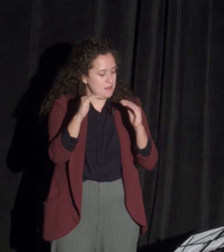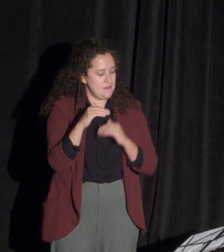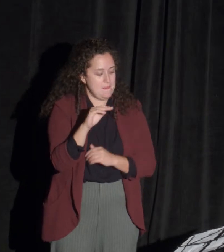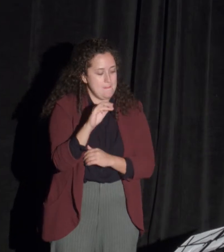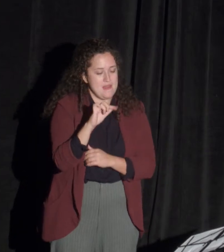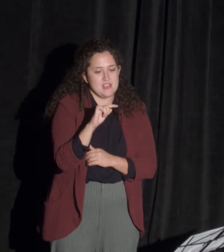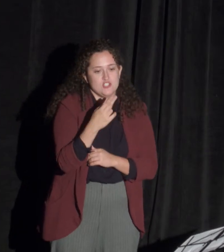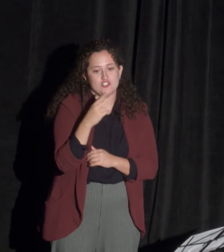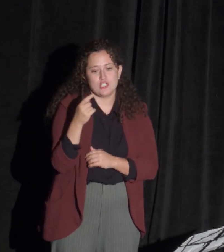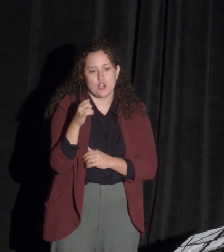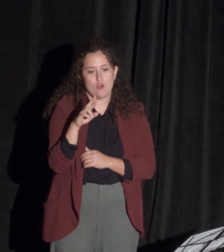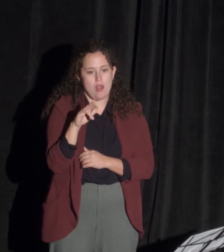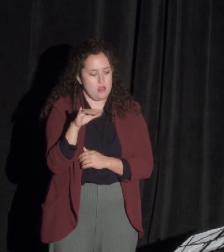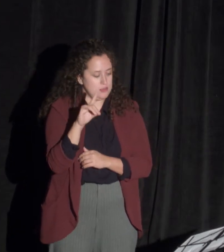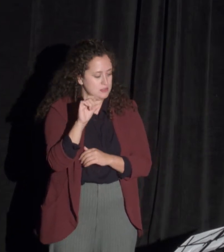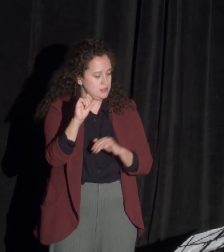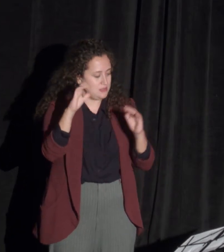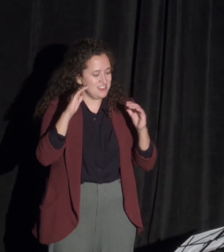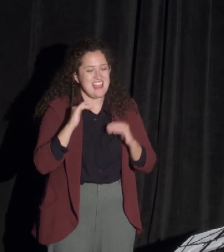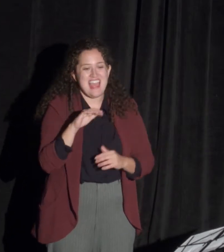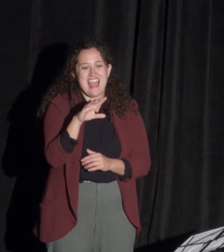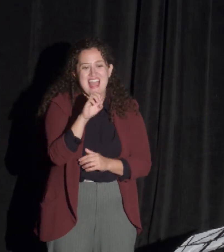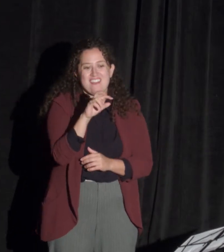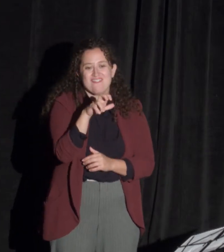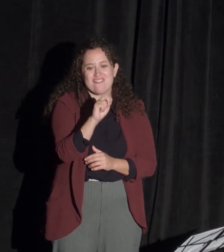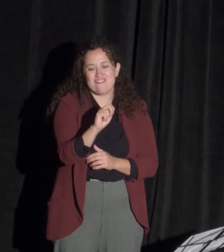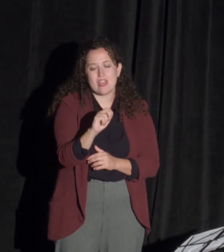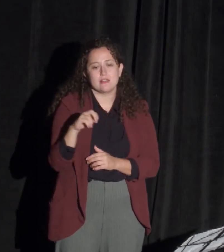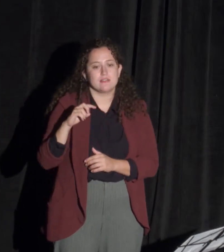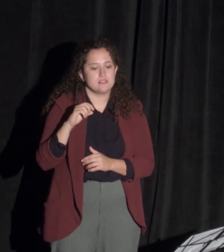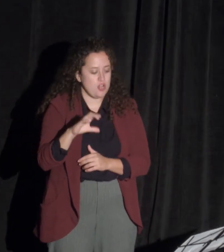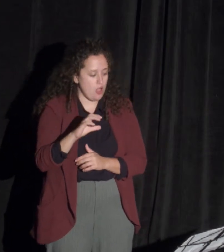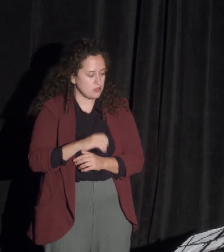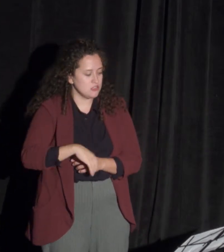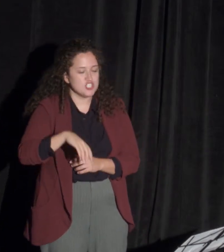and Evan Doc Schauner, and DC.